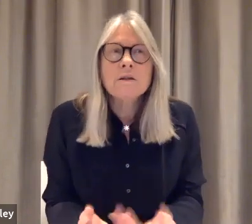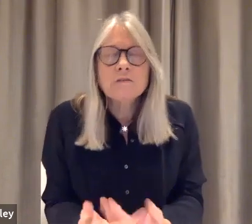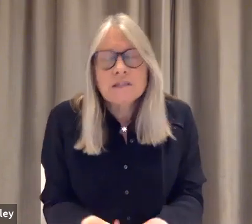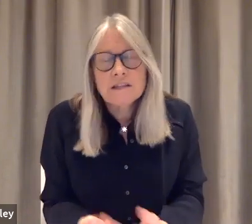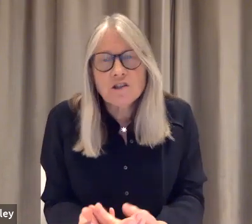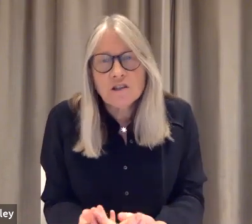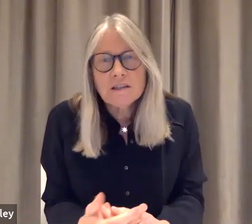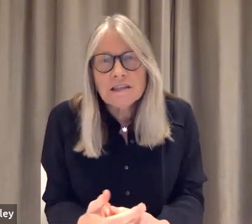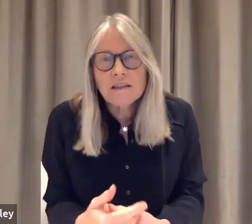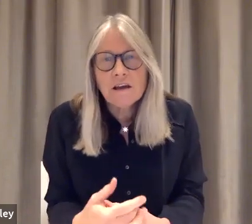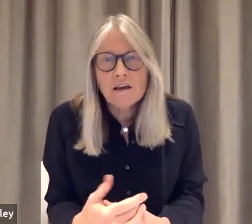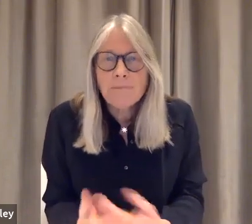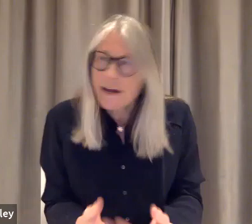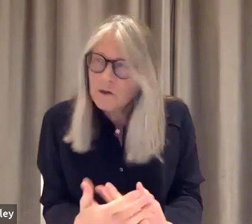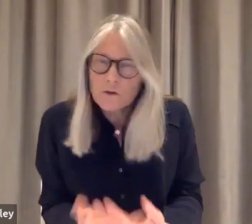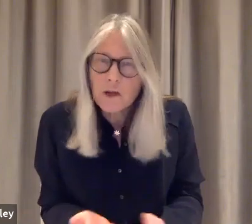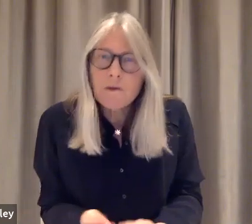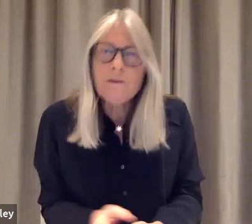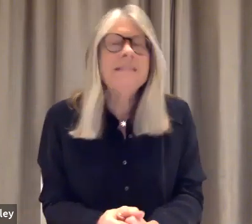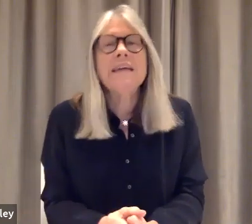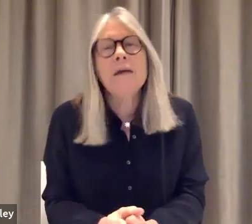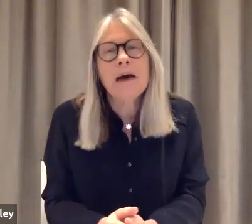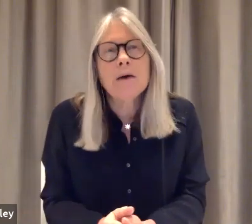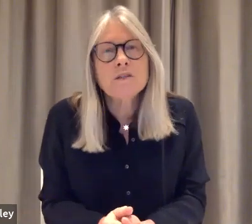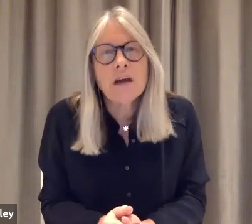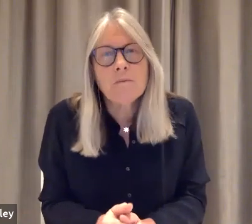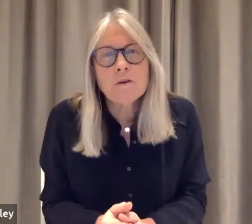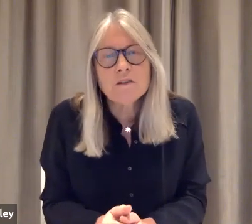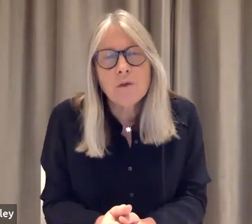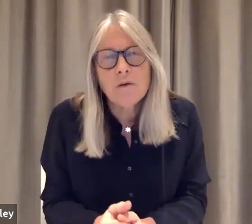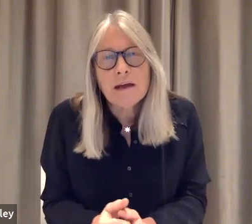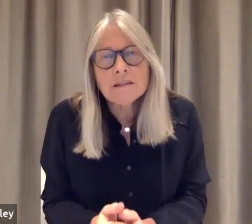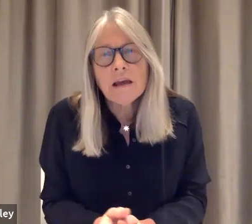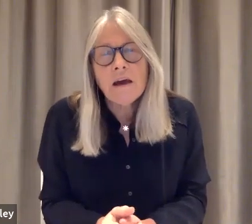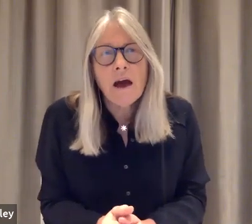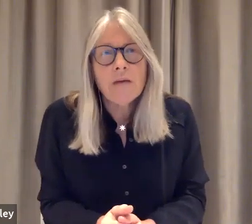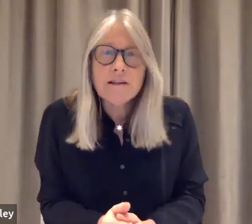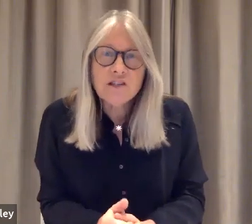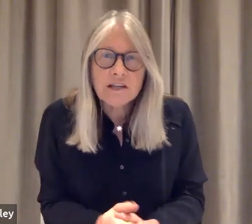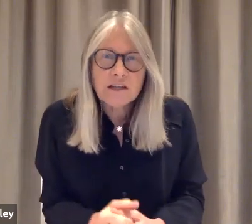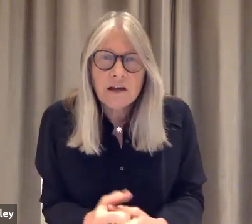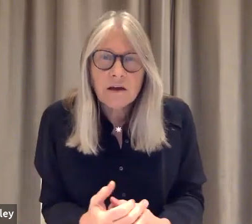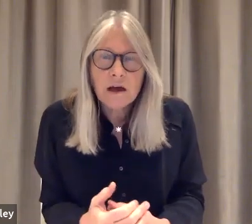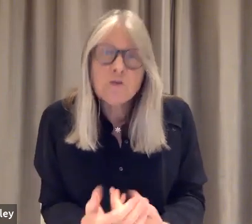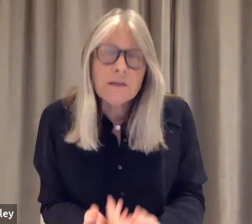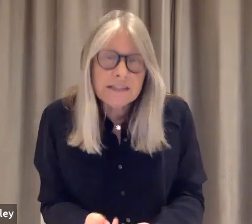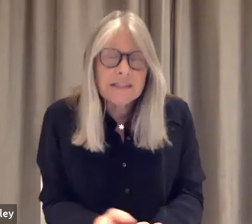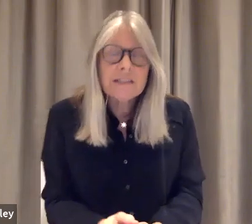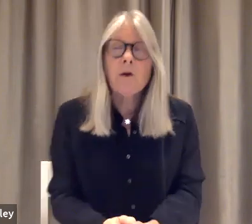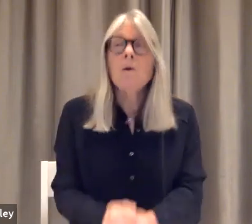of discussions in the Makaton community about the use of pronouns and gender choices. So